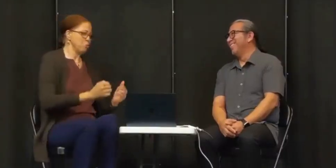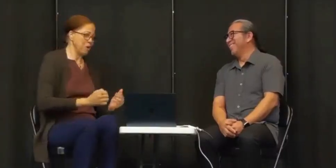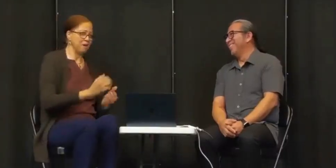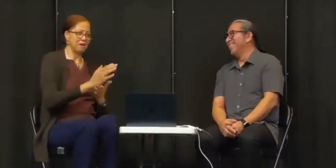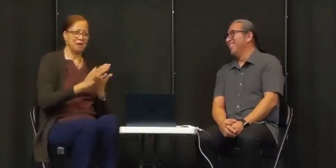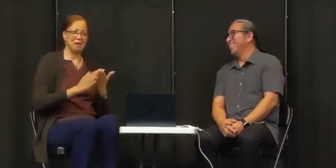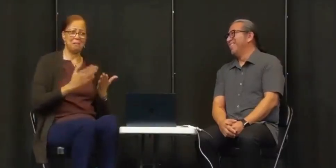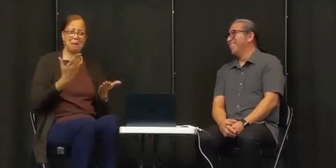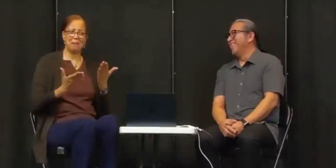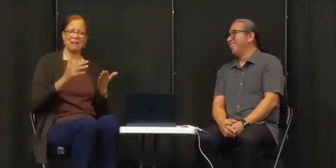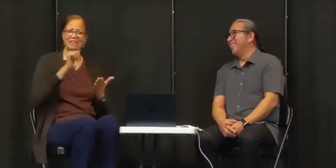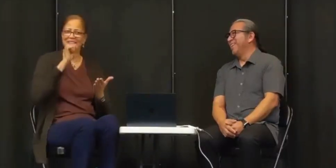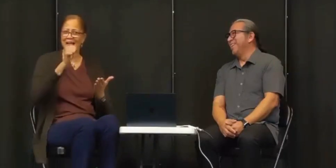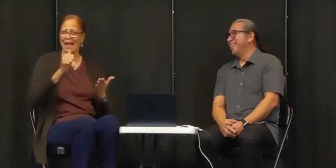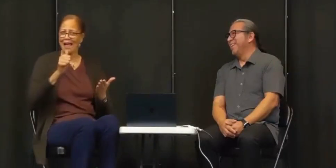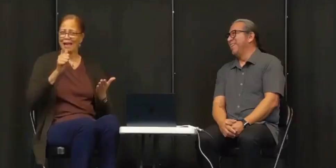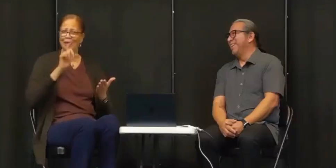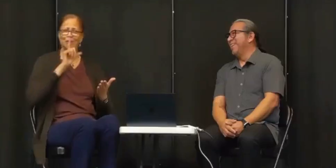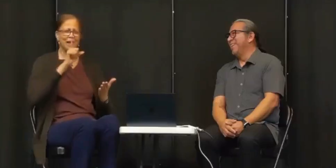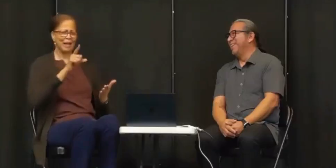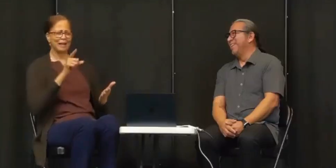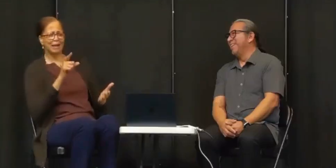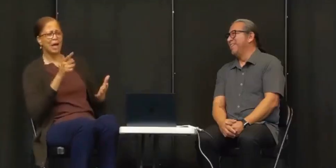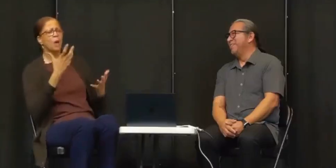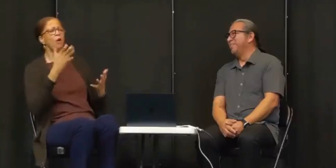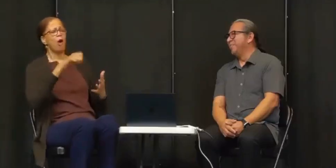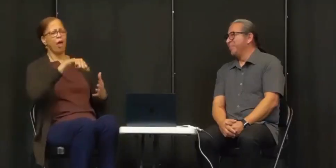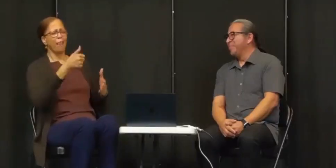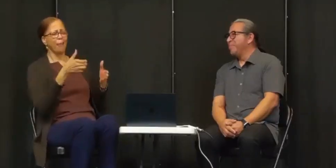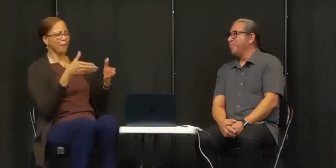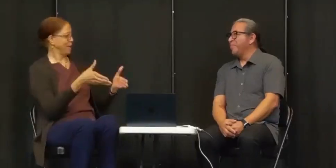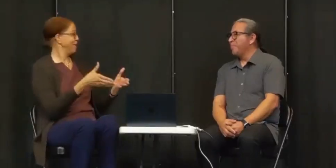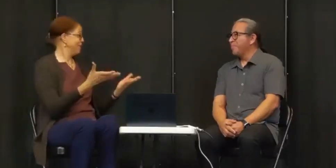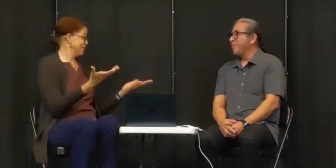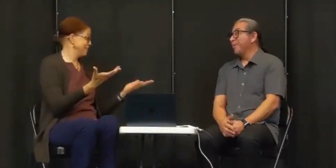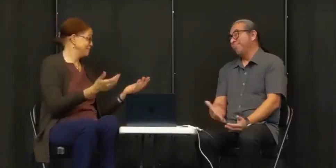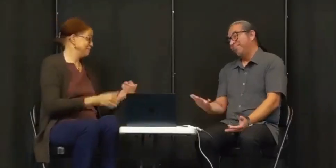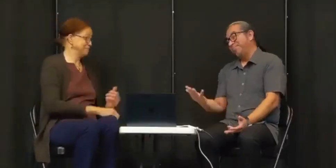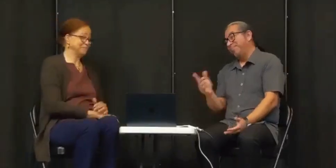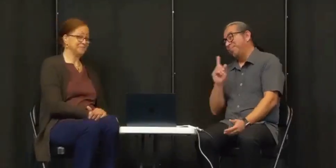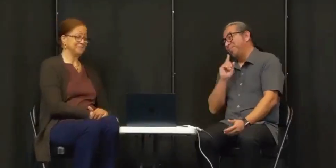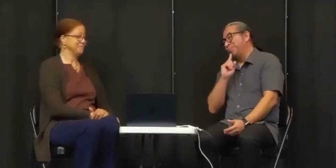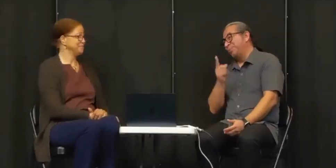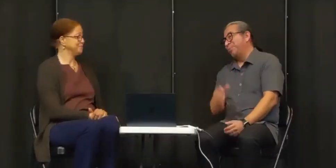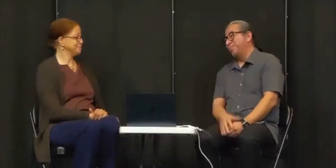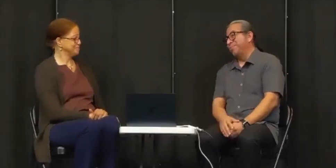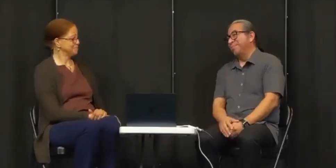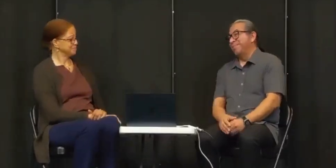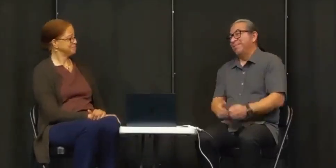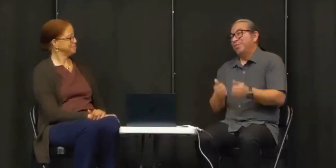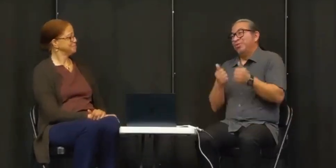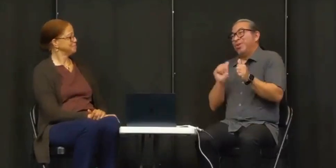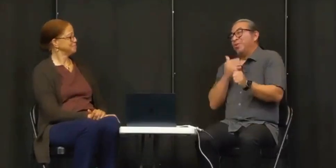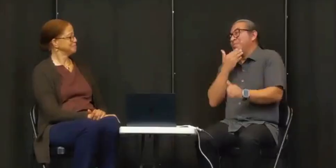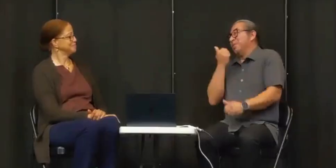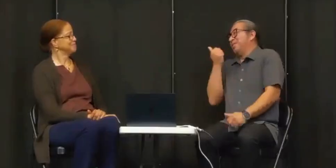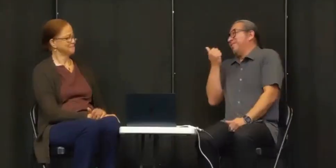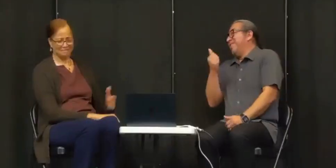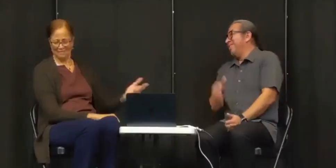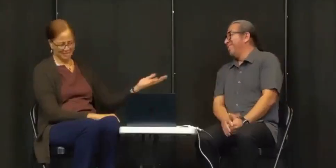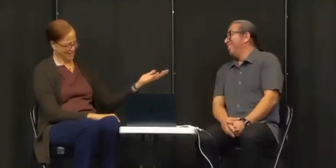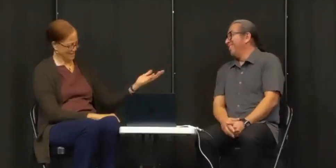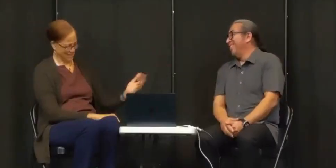that would not work. Some families, yes, some families may kind of give a side eye to that, but that is just one suggestion. That's